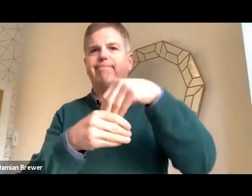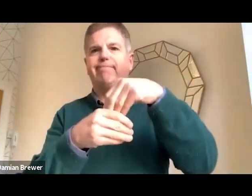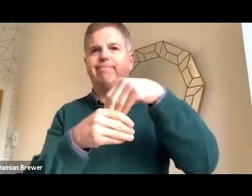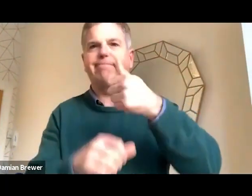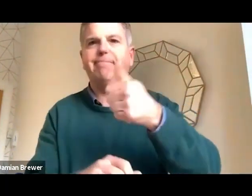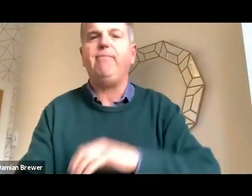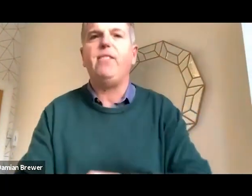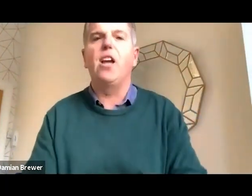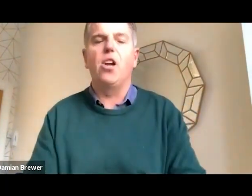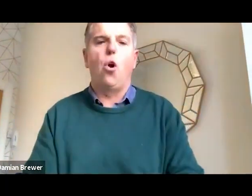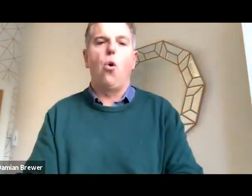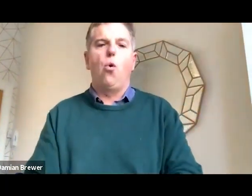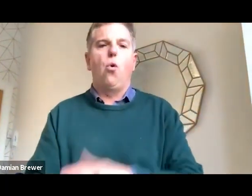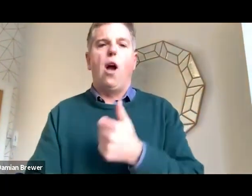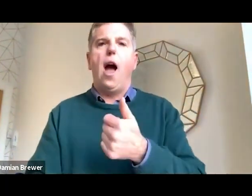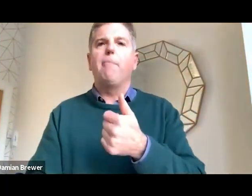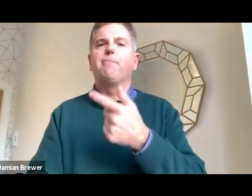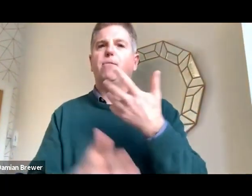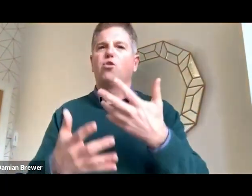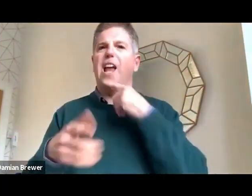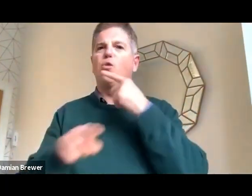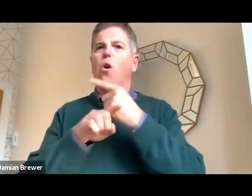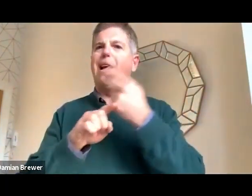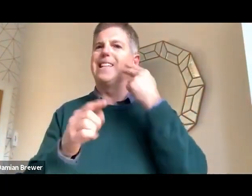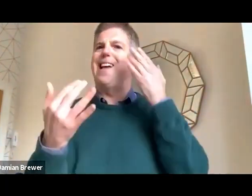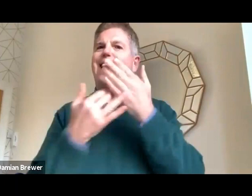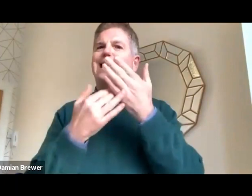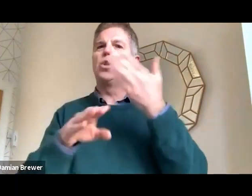education journey. I've got a BSc in Public Health, a degree.